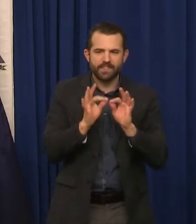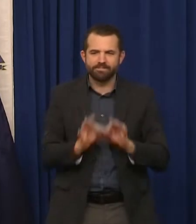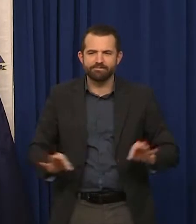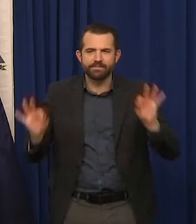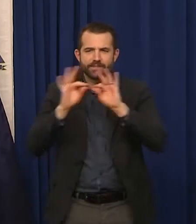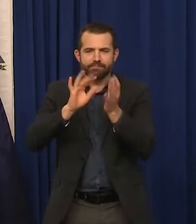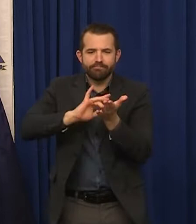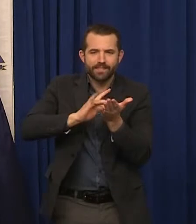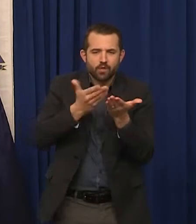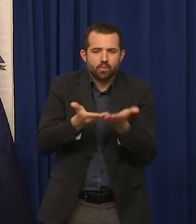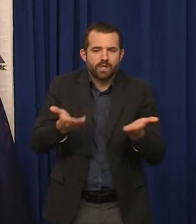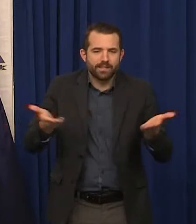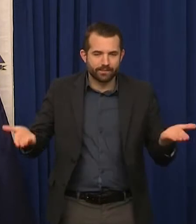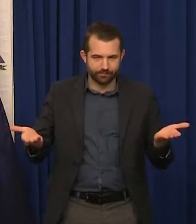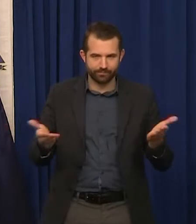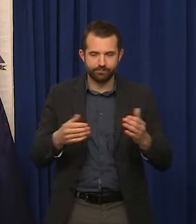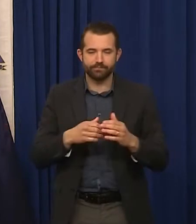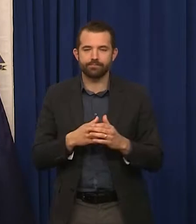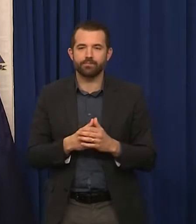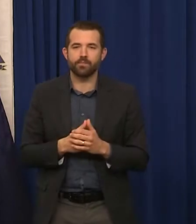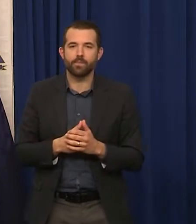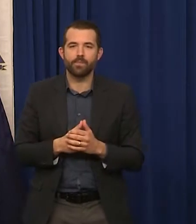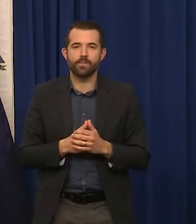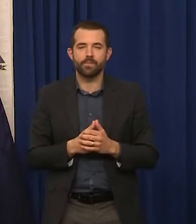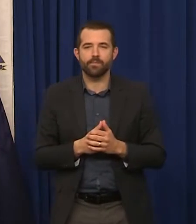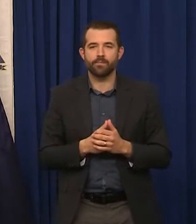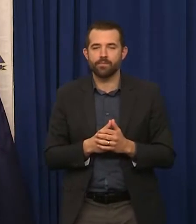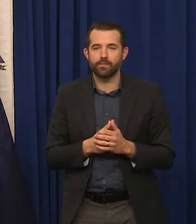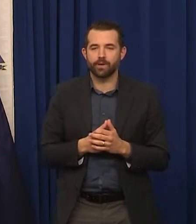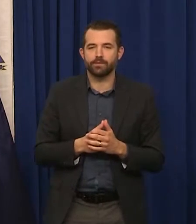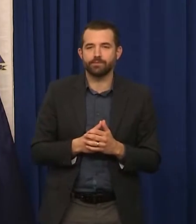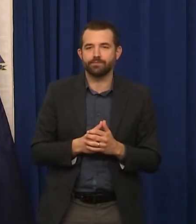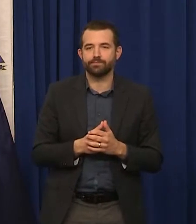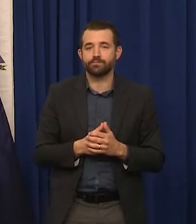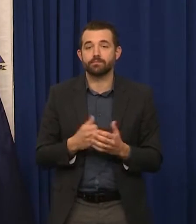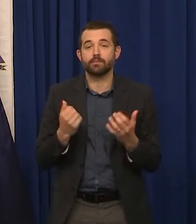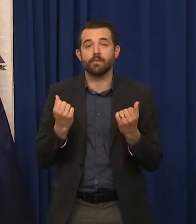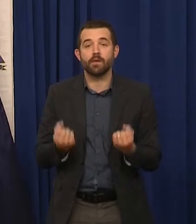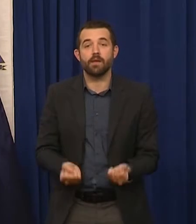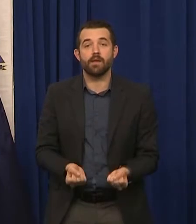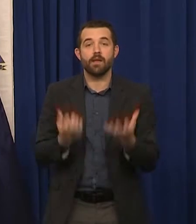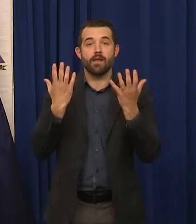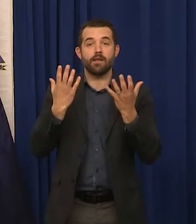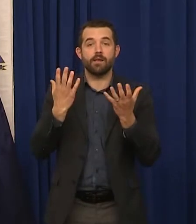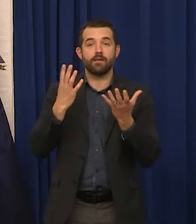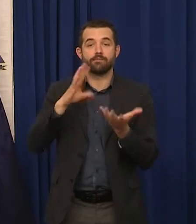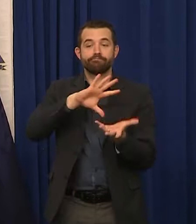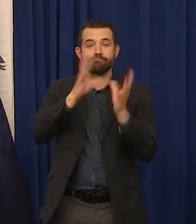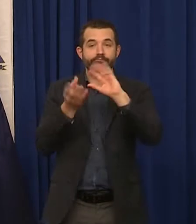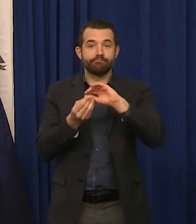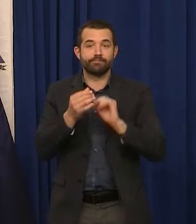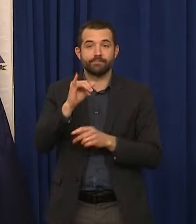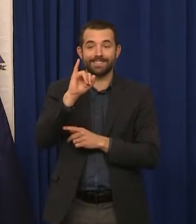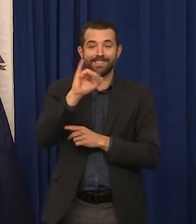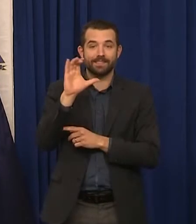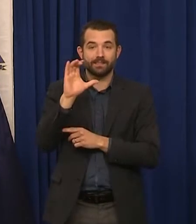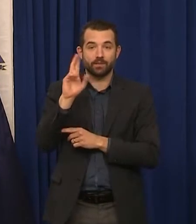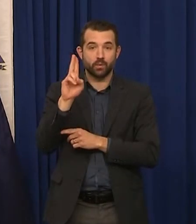We'll start with the vital assets first. In terms of the total number of intensive care units, there